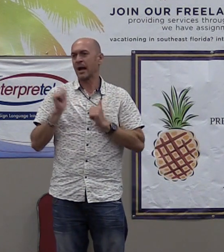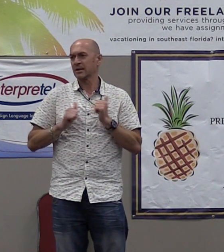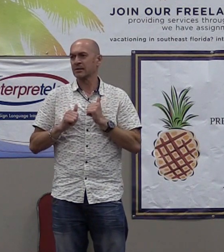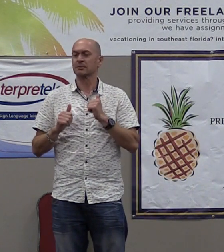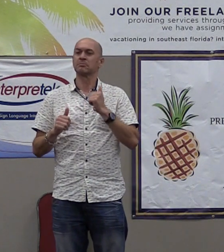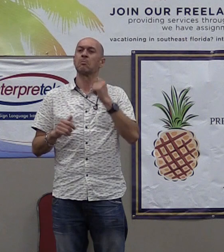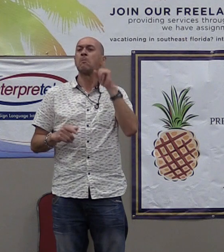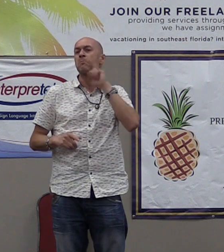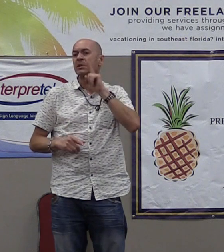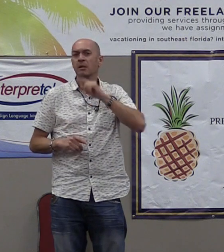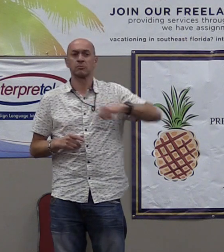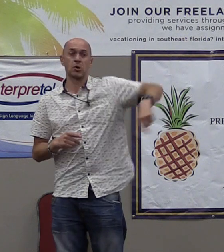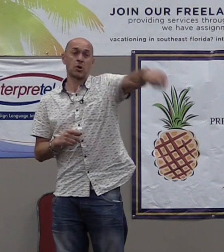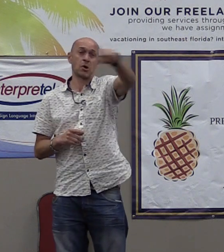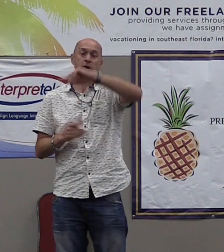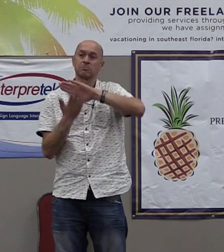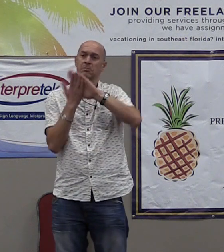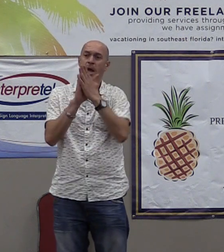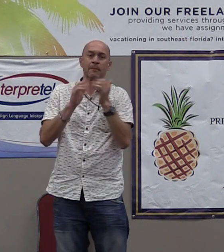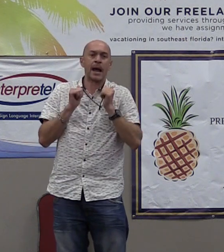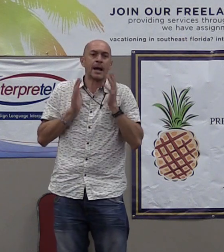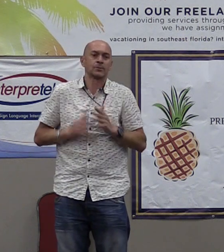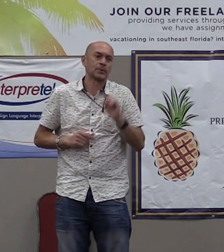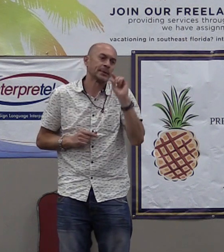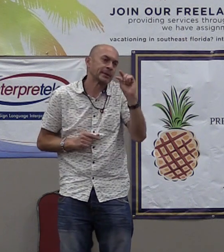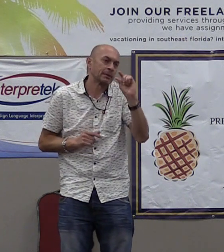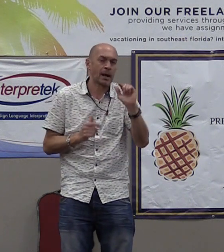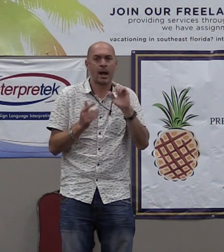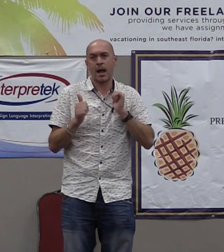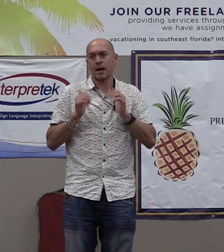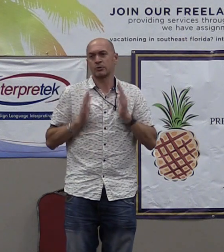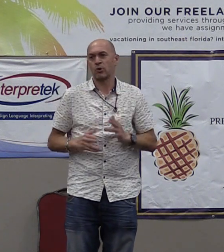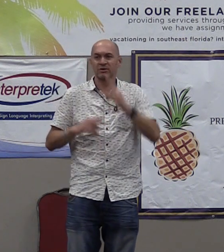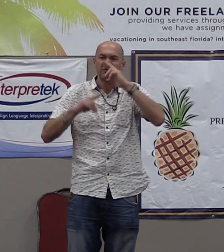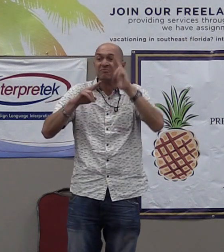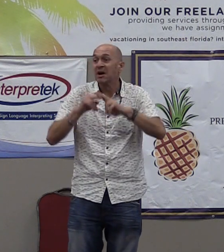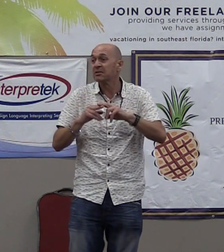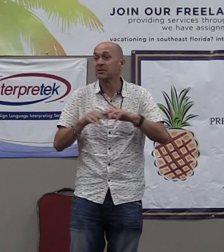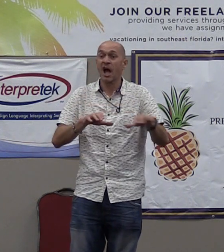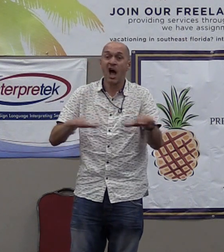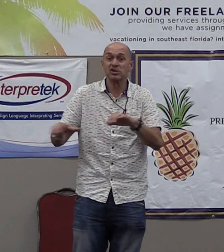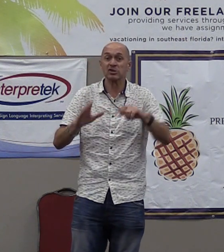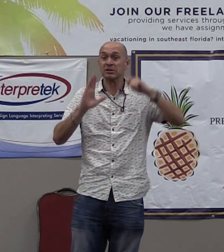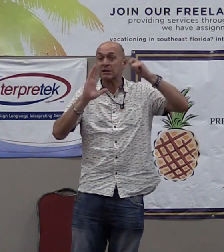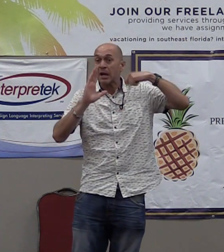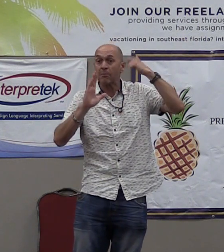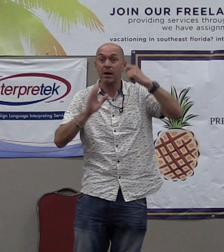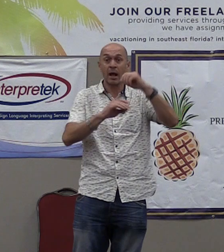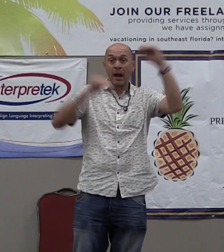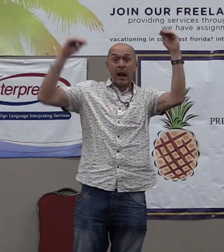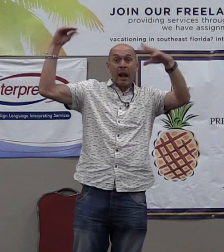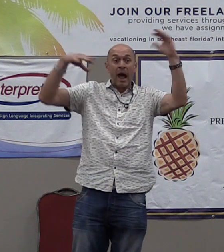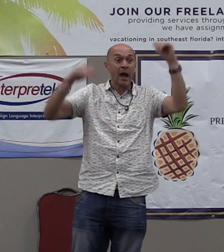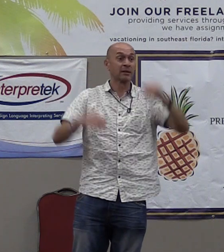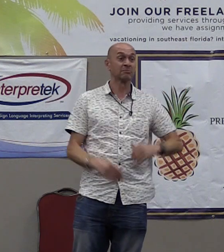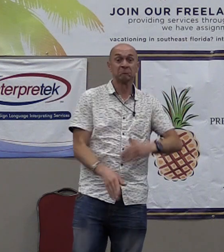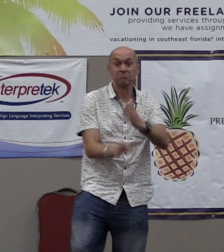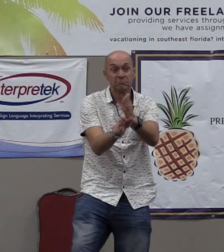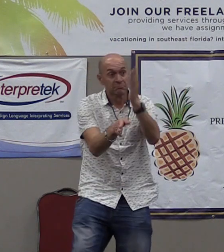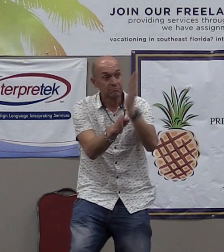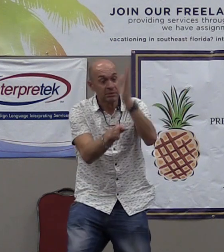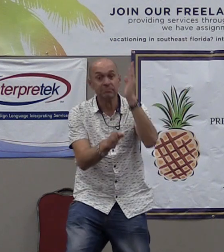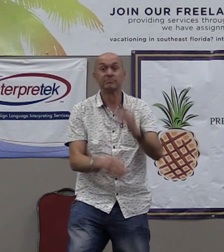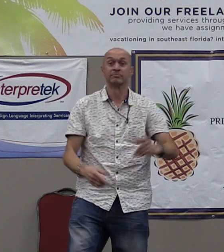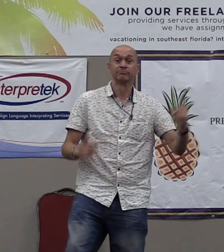Mostly we'll be doing some acting games and you guys will pretend to be little actors just to have some fun, some action, light